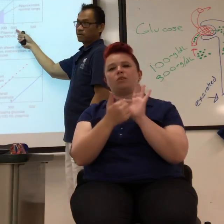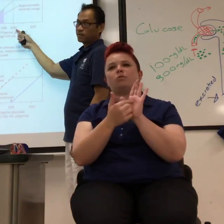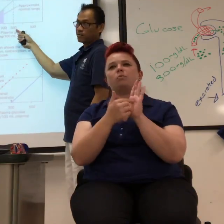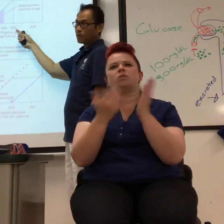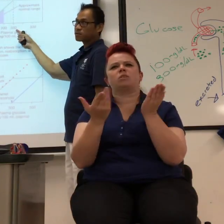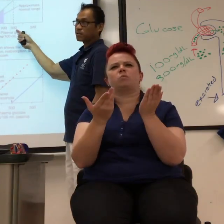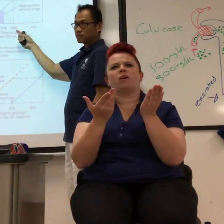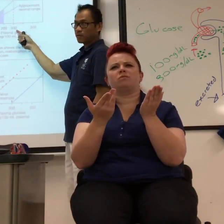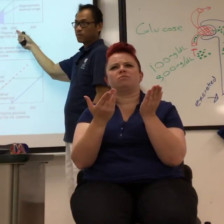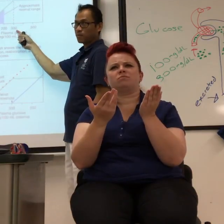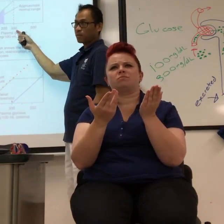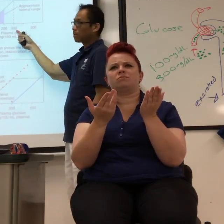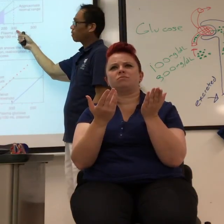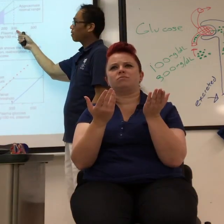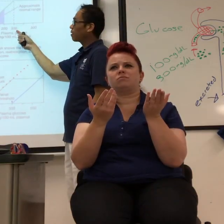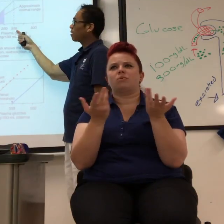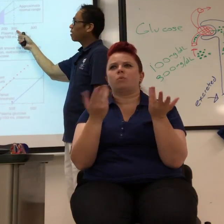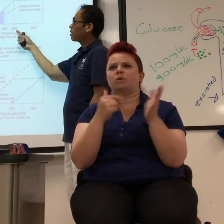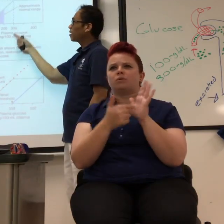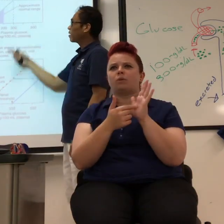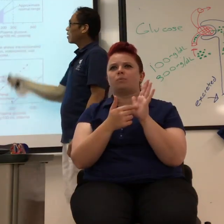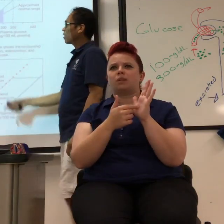what? What's the term?